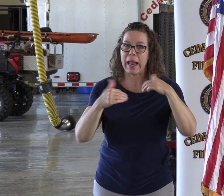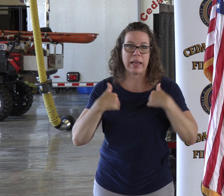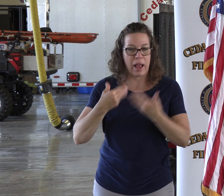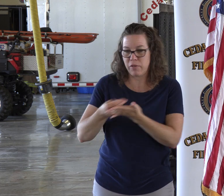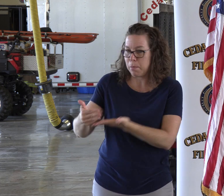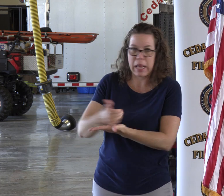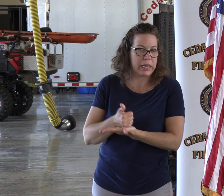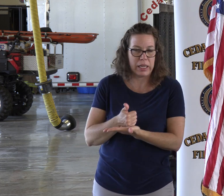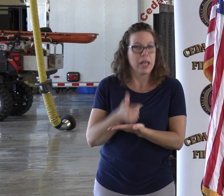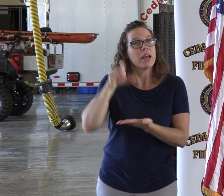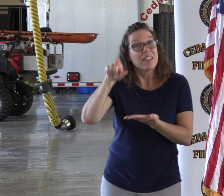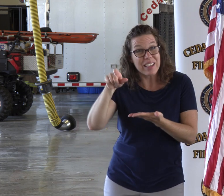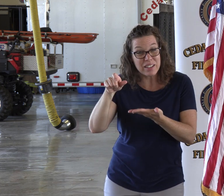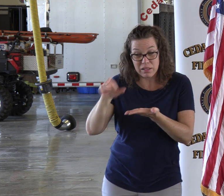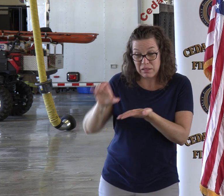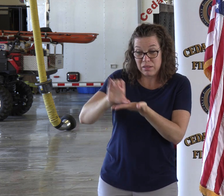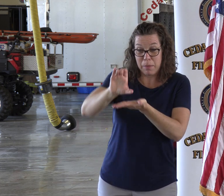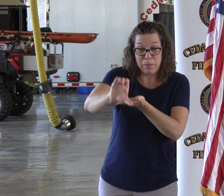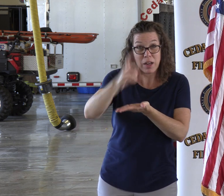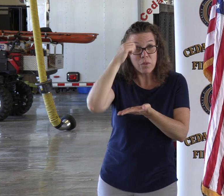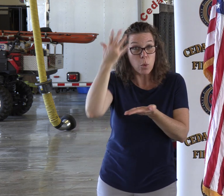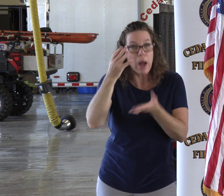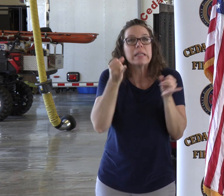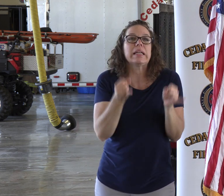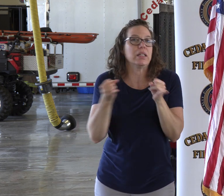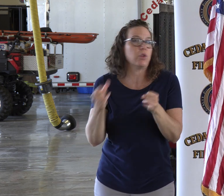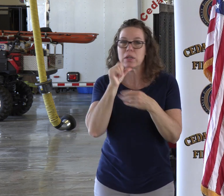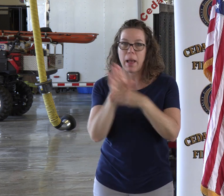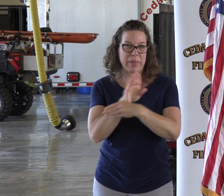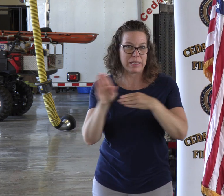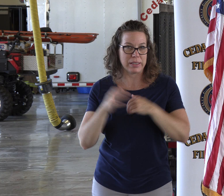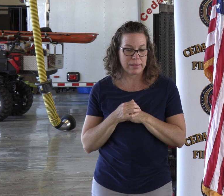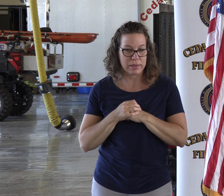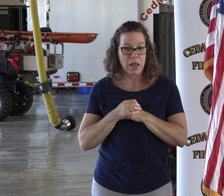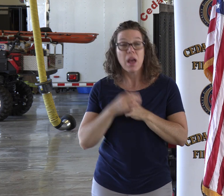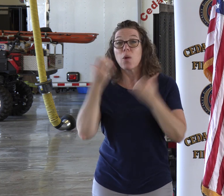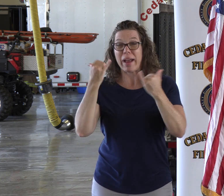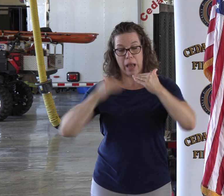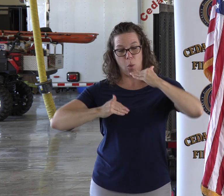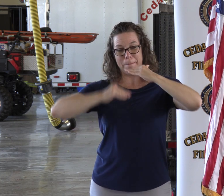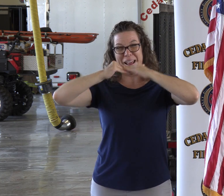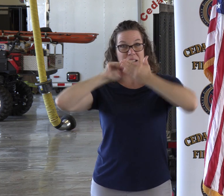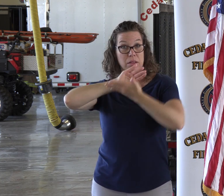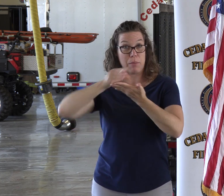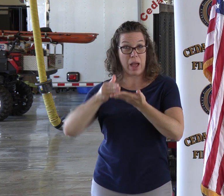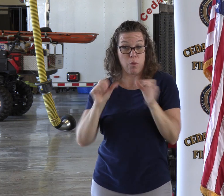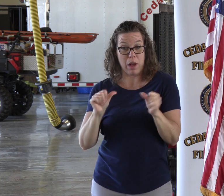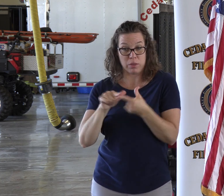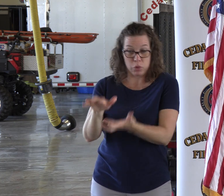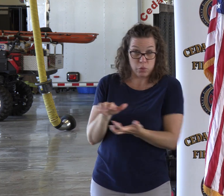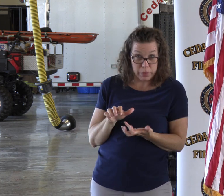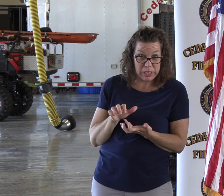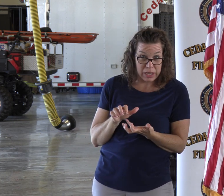for this individual assistance, and the maximum amount right now in Iowa anyone